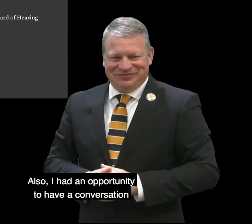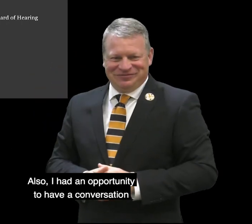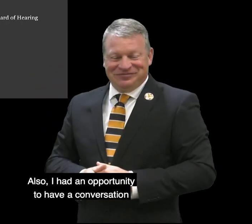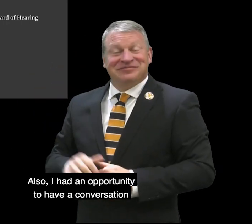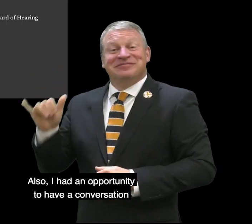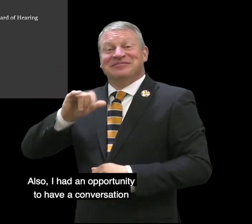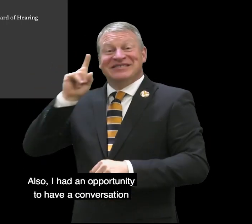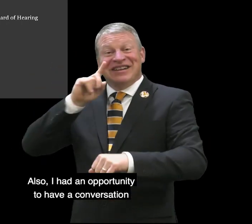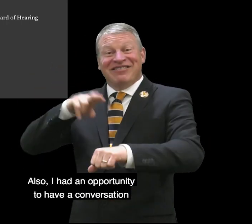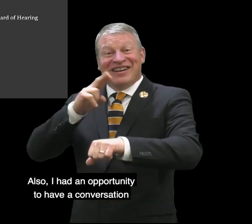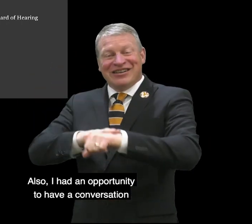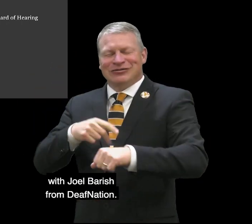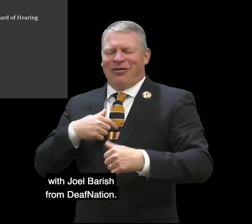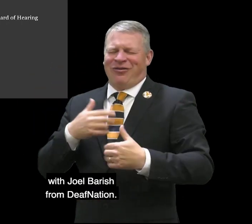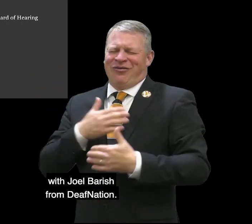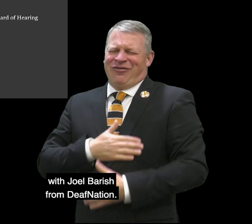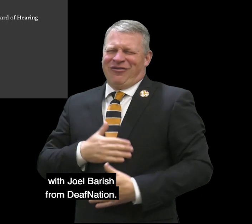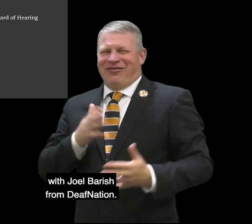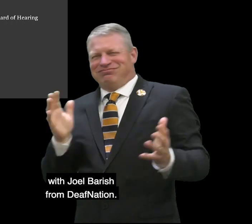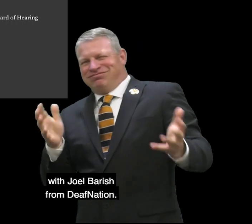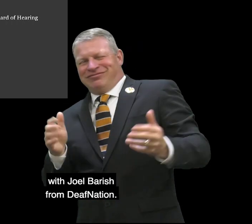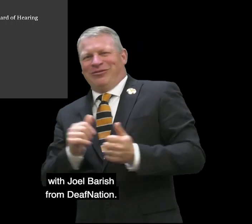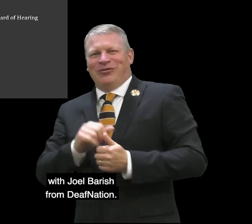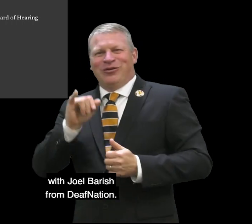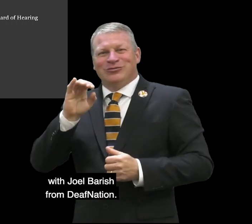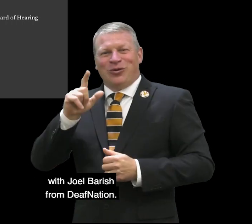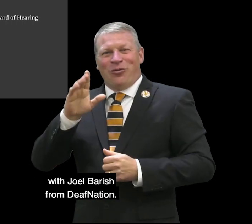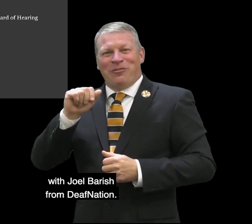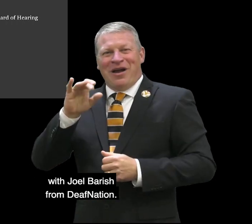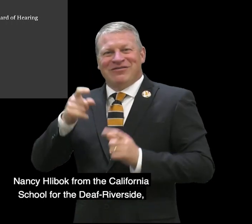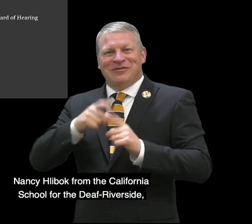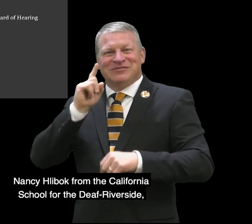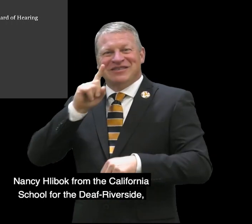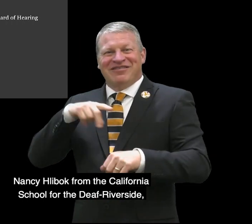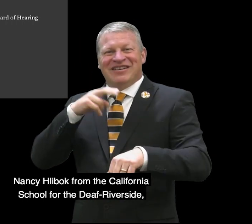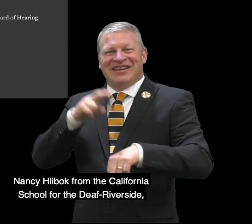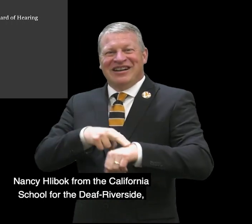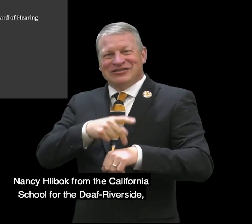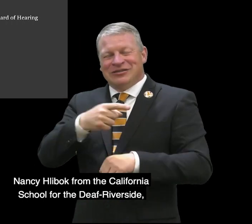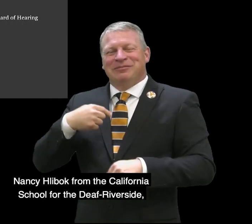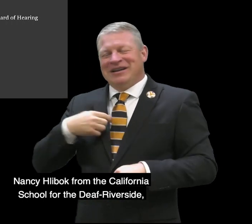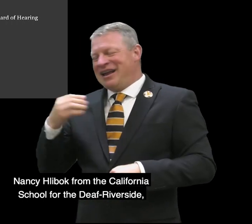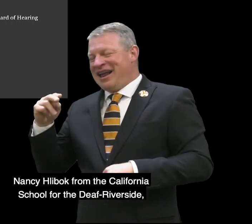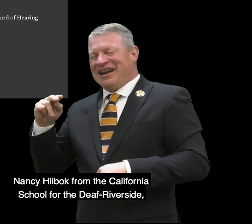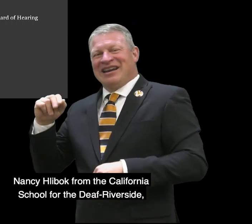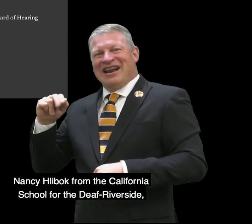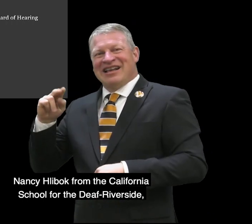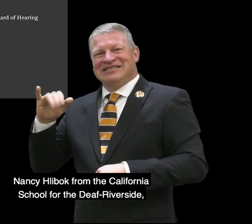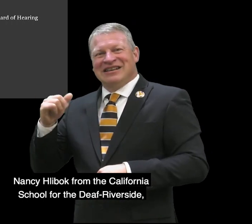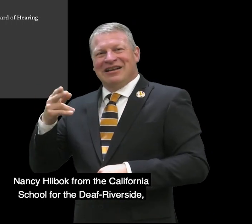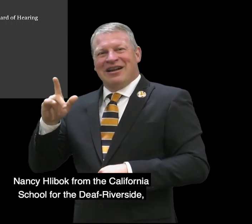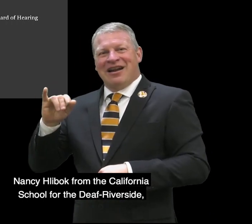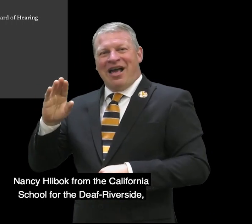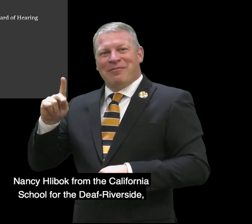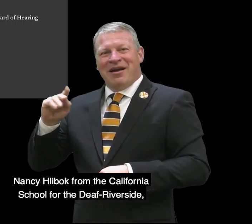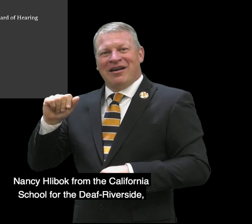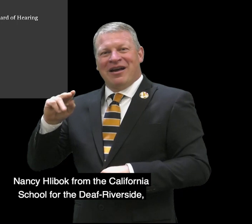deaf education will continue to thrive. Also, I had an opportunity to have a conversation with Joel Barish from Deaf